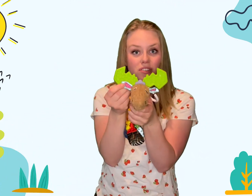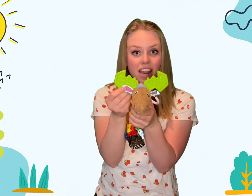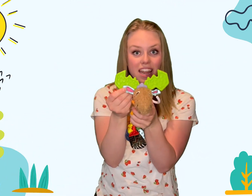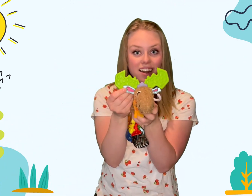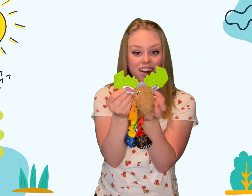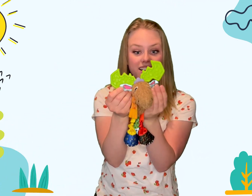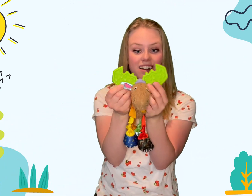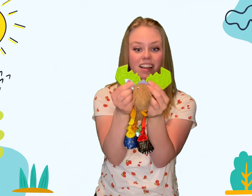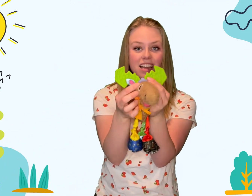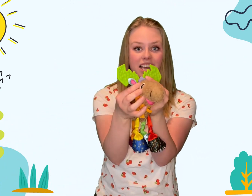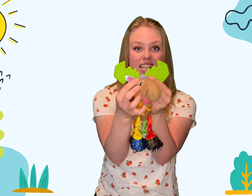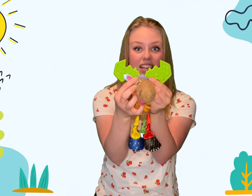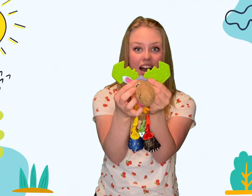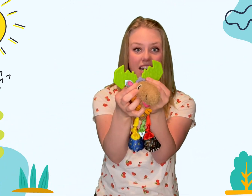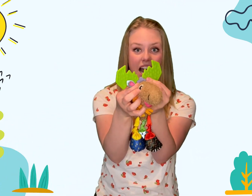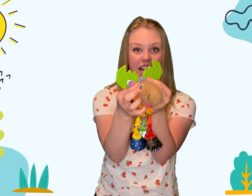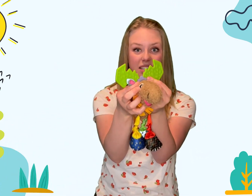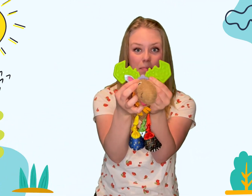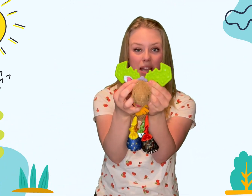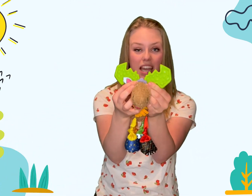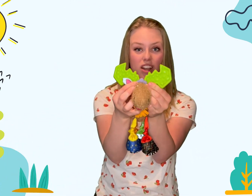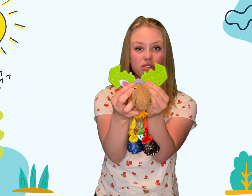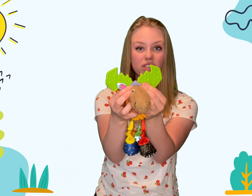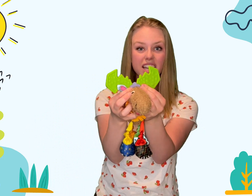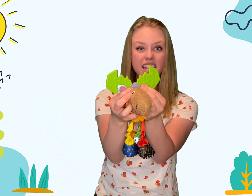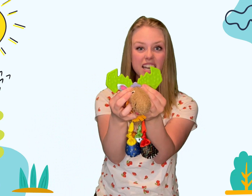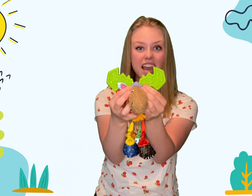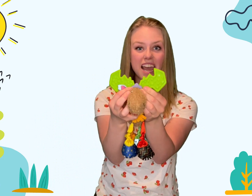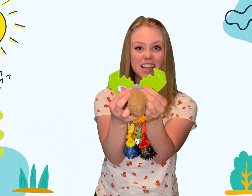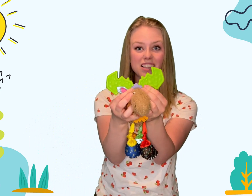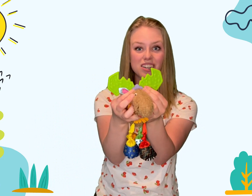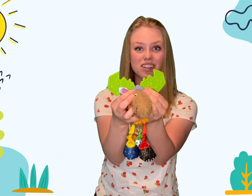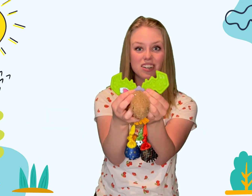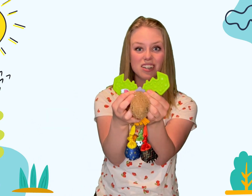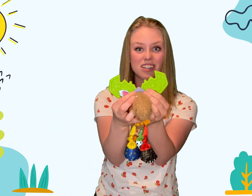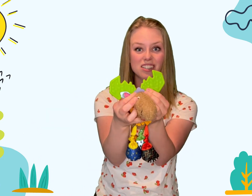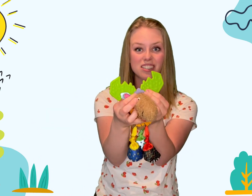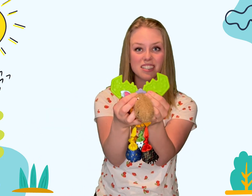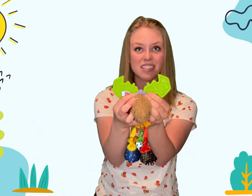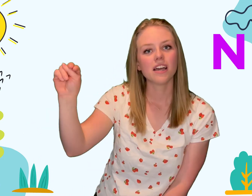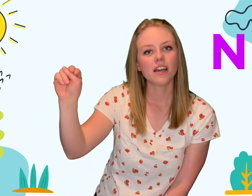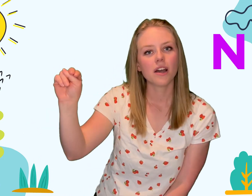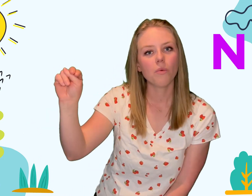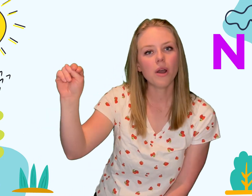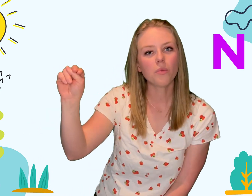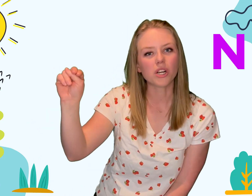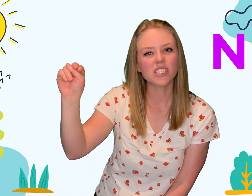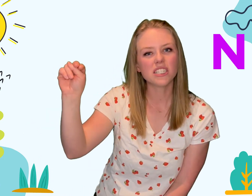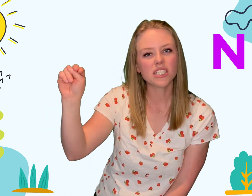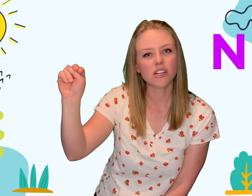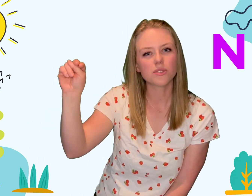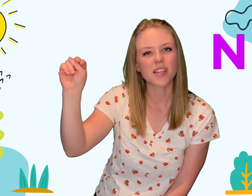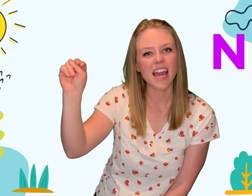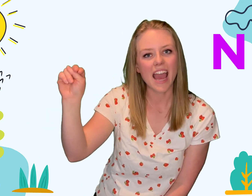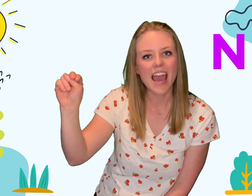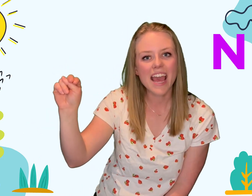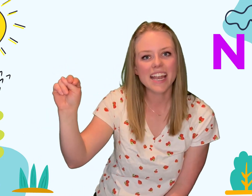right here. He's got nice big green antlers. What word starts with